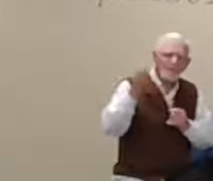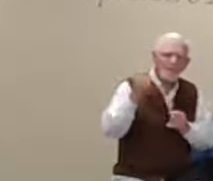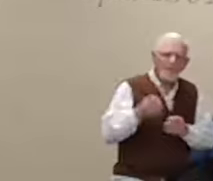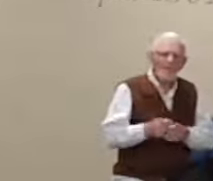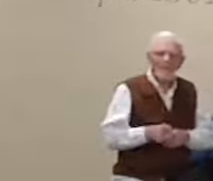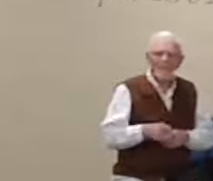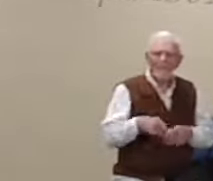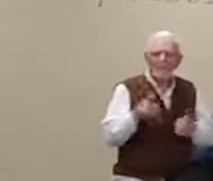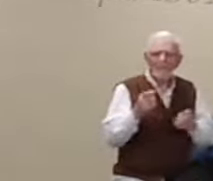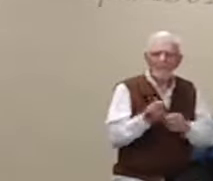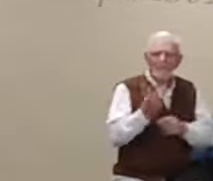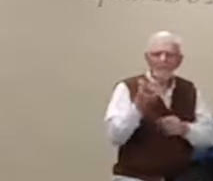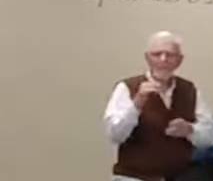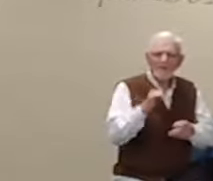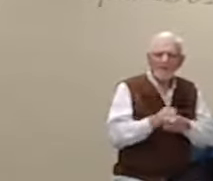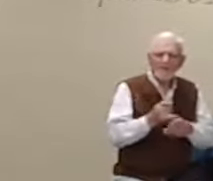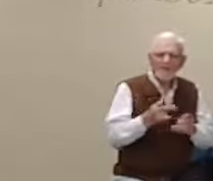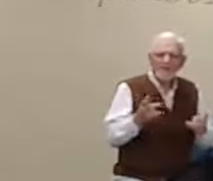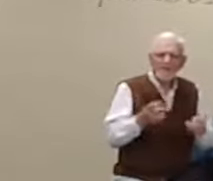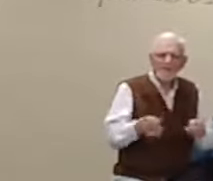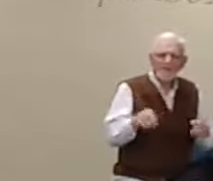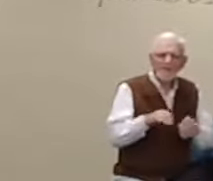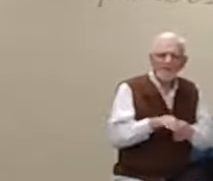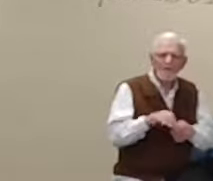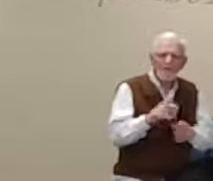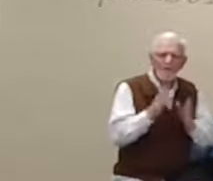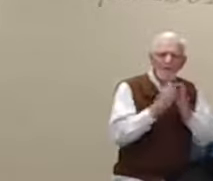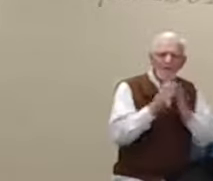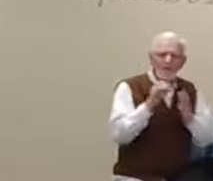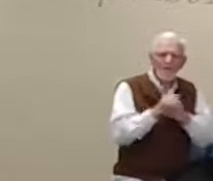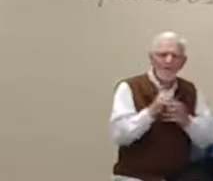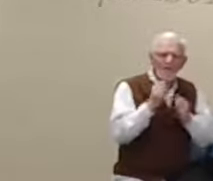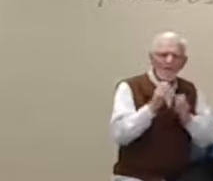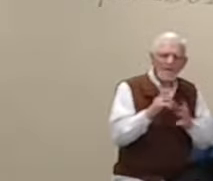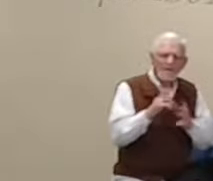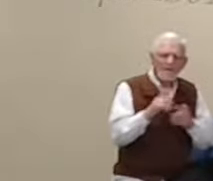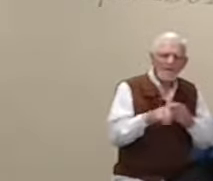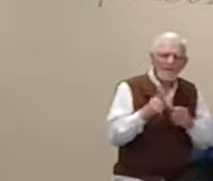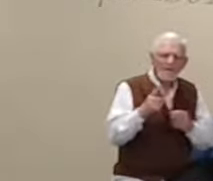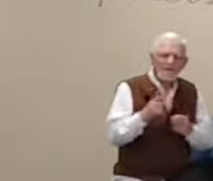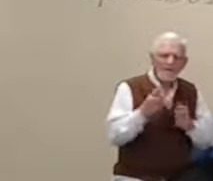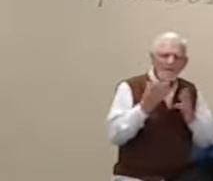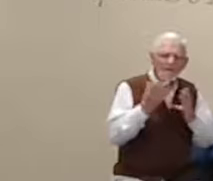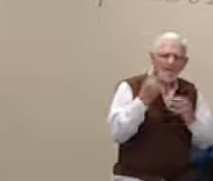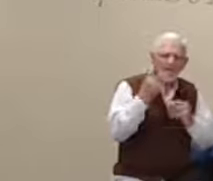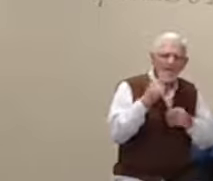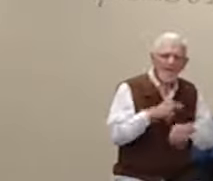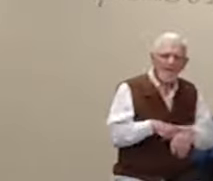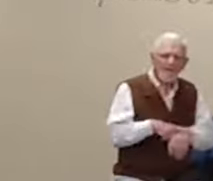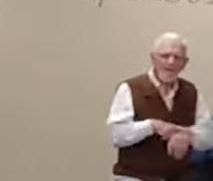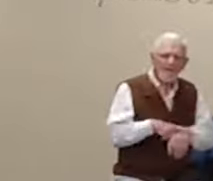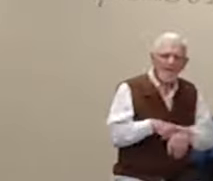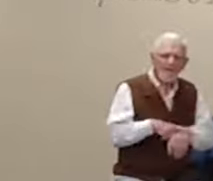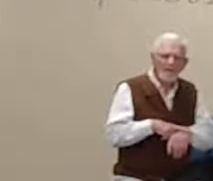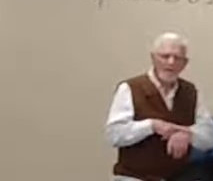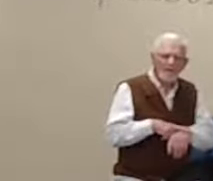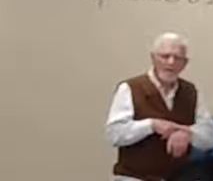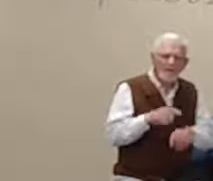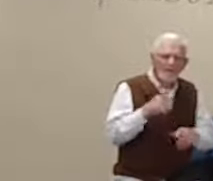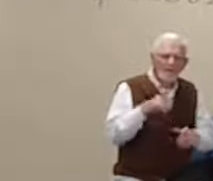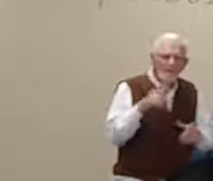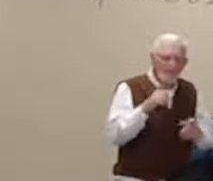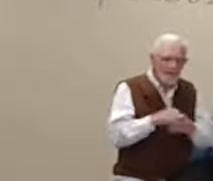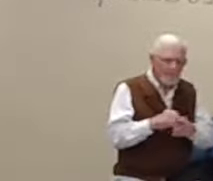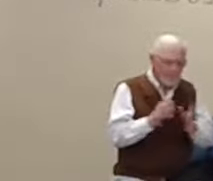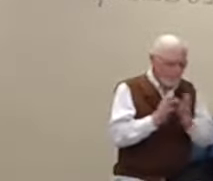think that those are some things that are very important. And I pray it was a blessing to you. Thank you for your time. Let's go to the Lord in prayer, and I'll